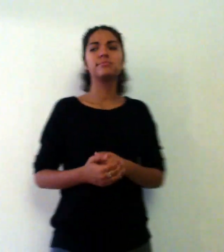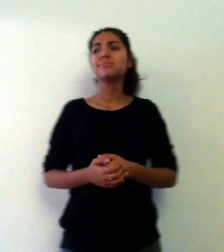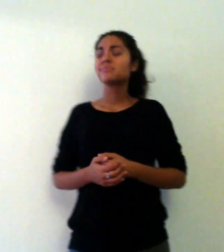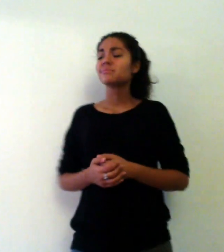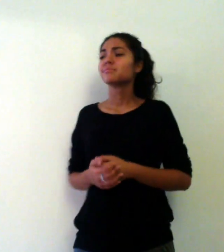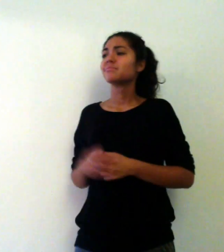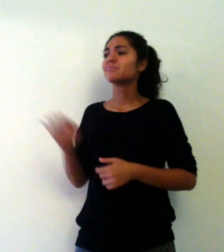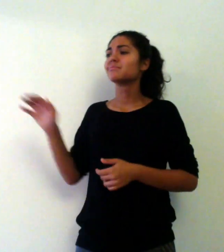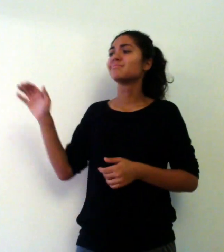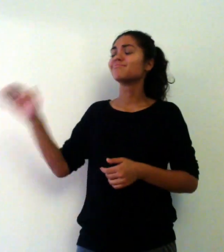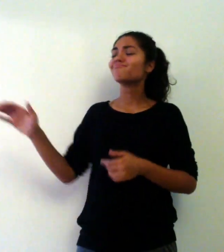Jenny,